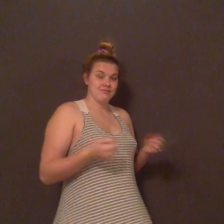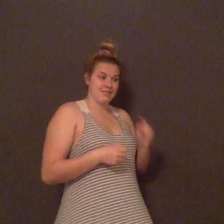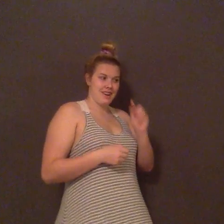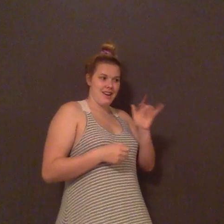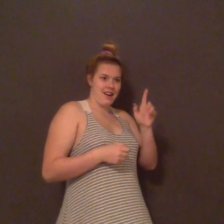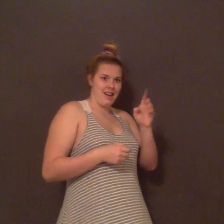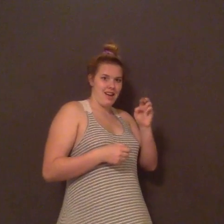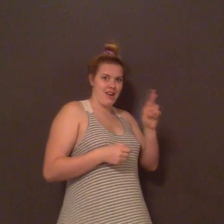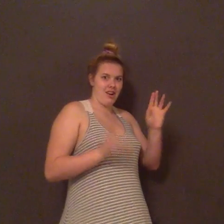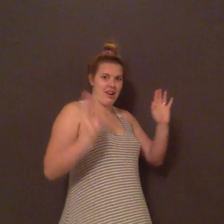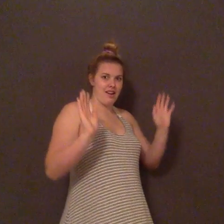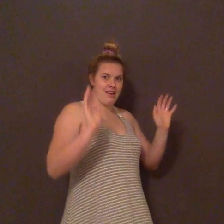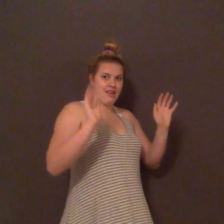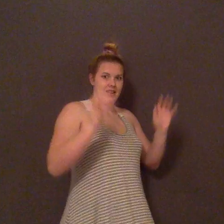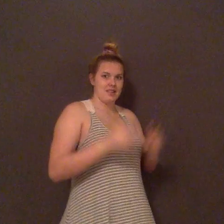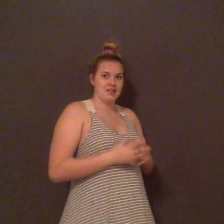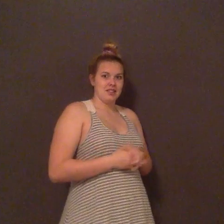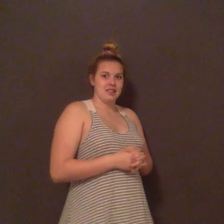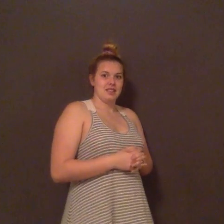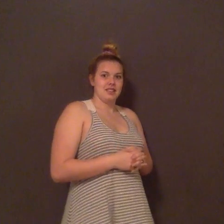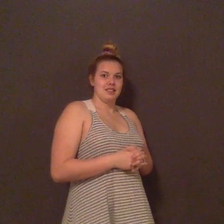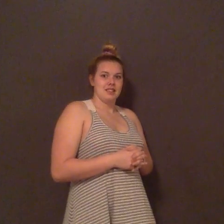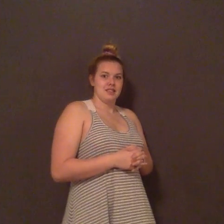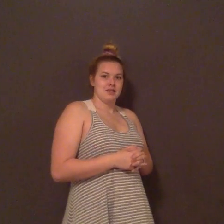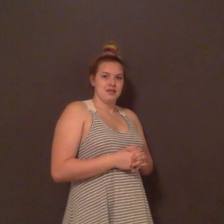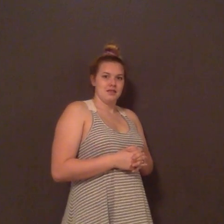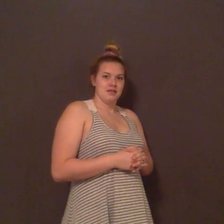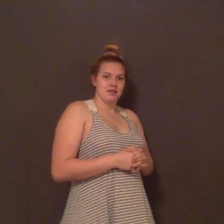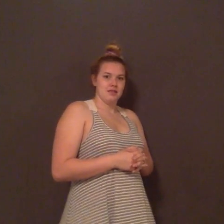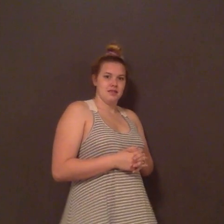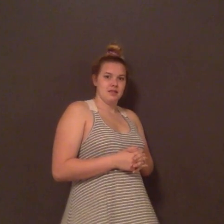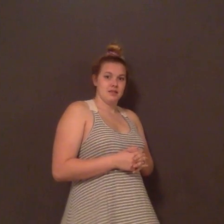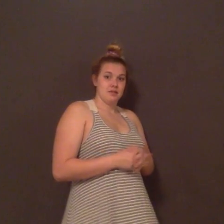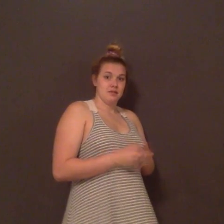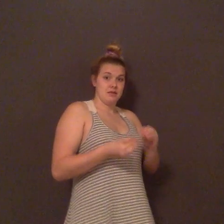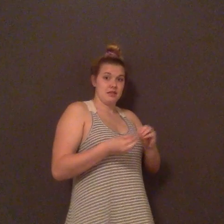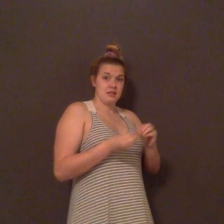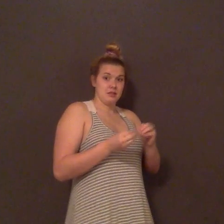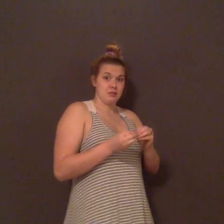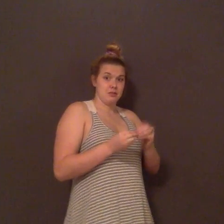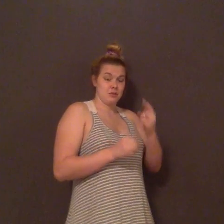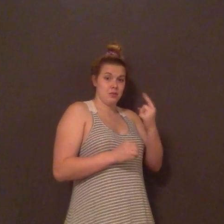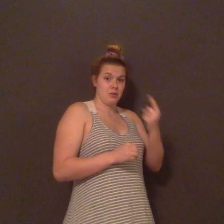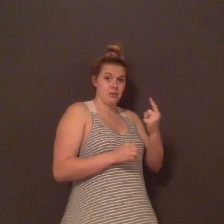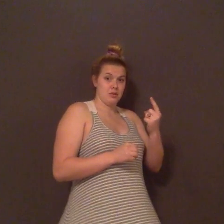Let's Yes, go. yes, $100 good. right here, right here. Here comes egg number 1.